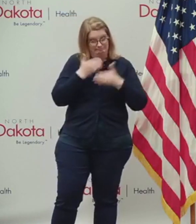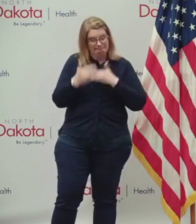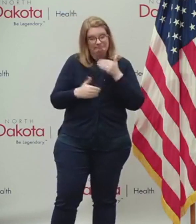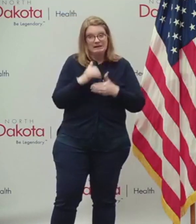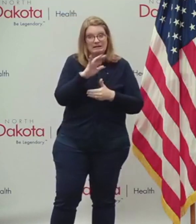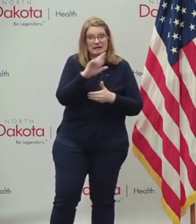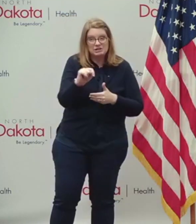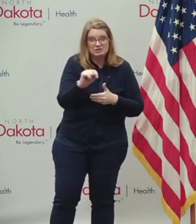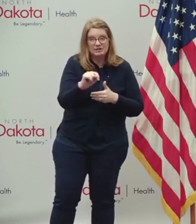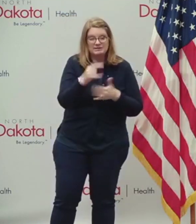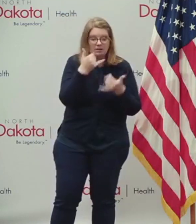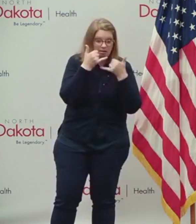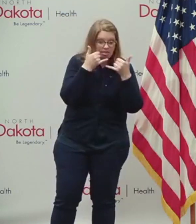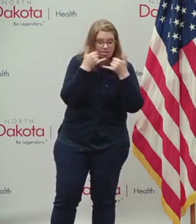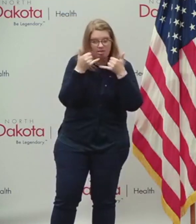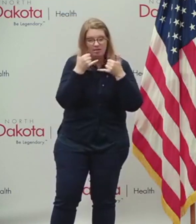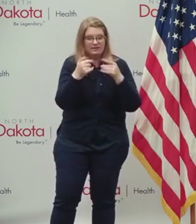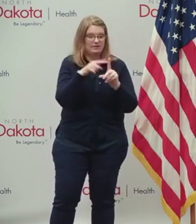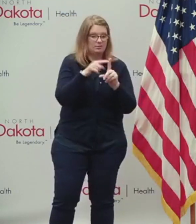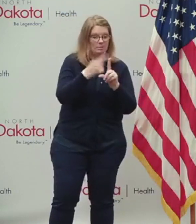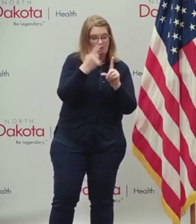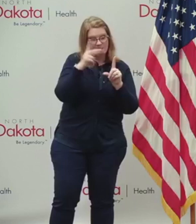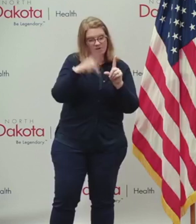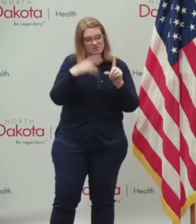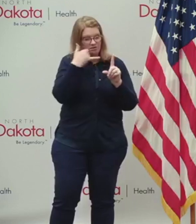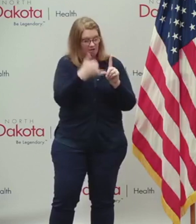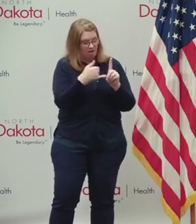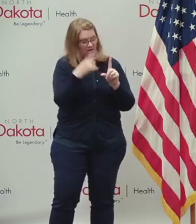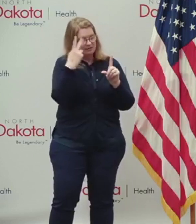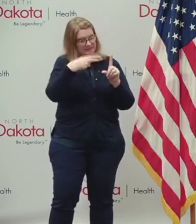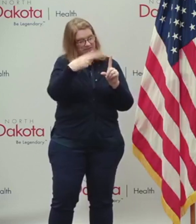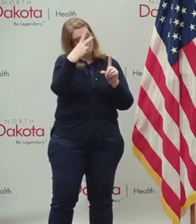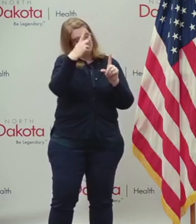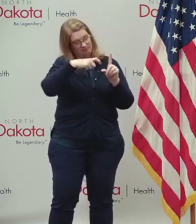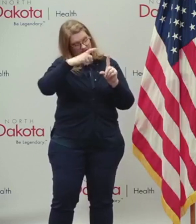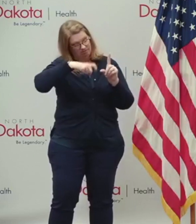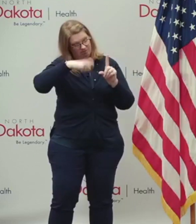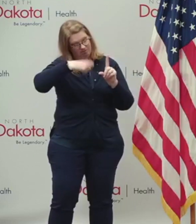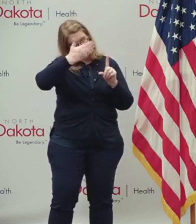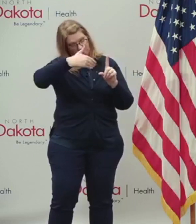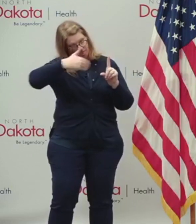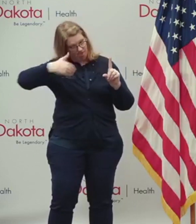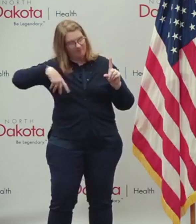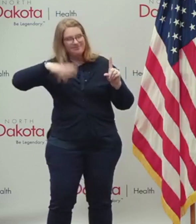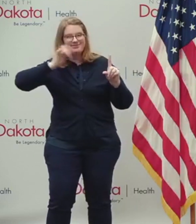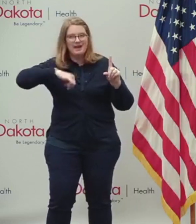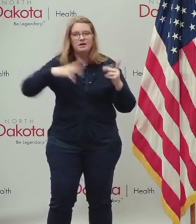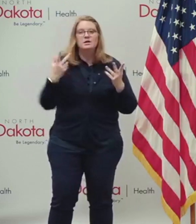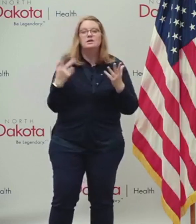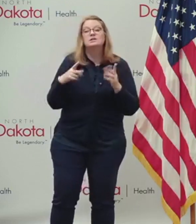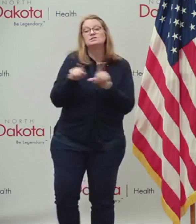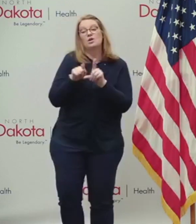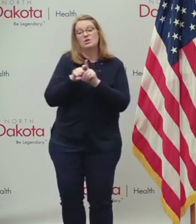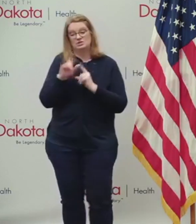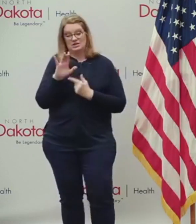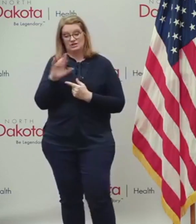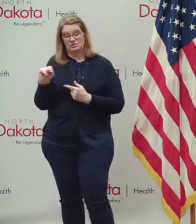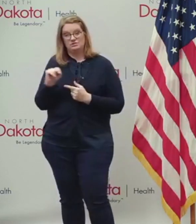had, if we were keeping up with contact tracing, which we were till last weekend, that meant that our contact tracers were also